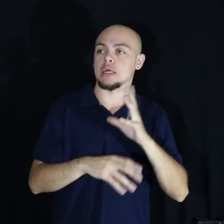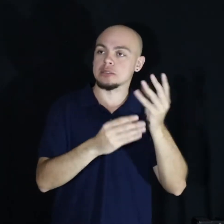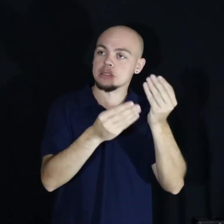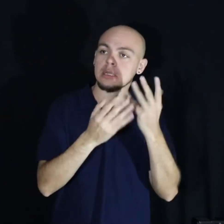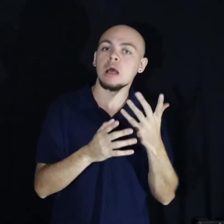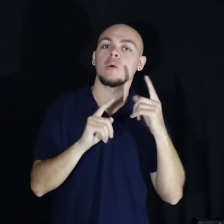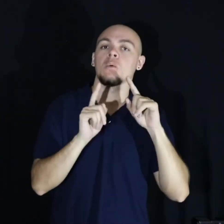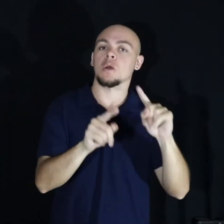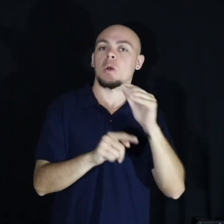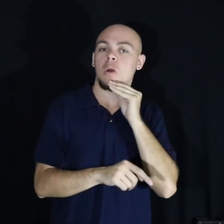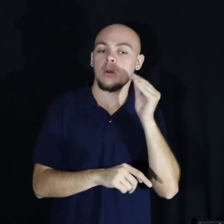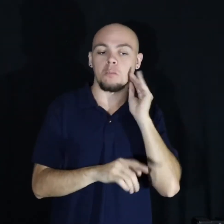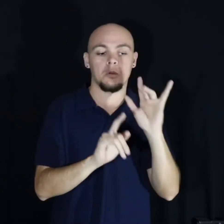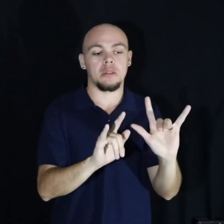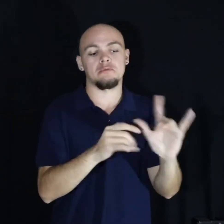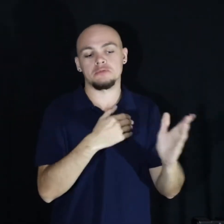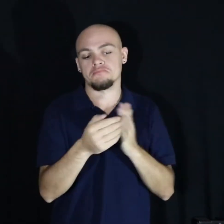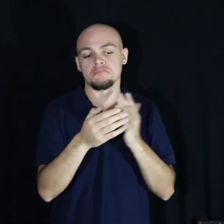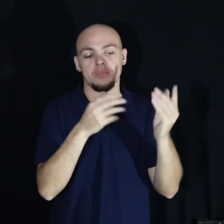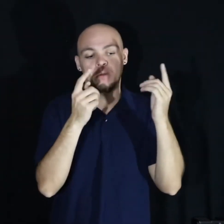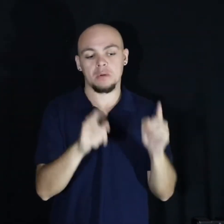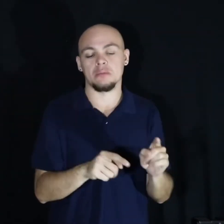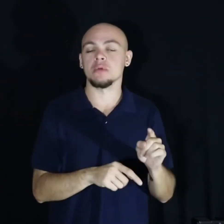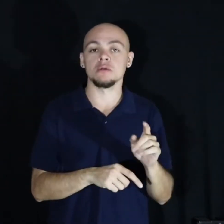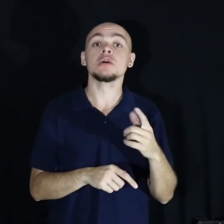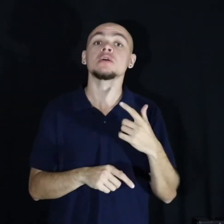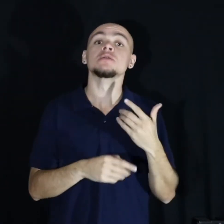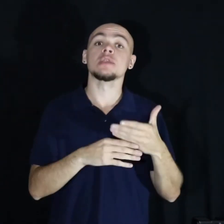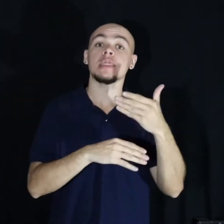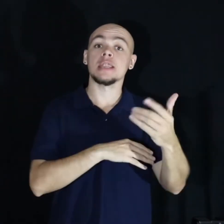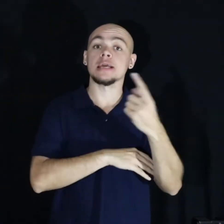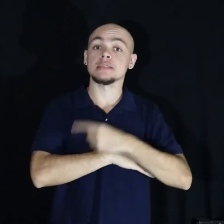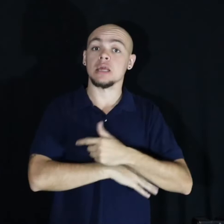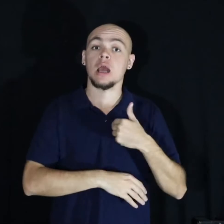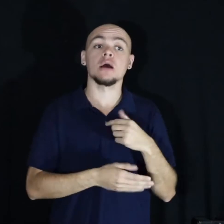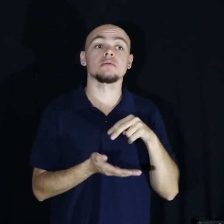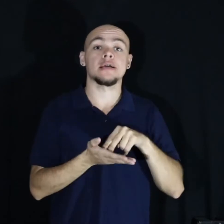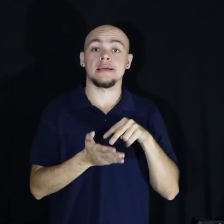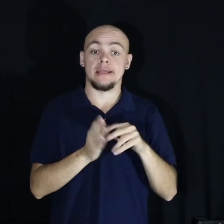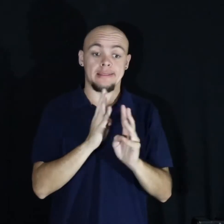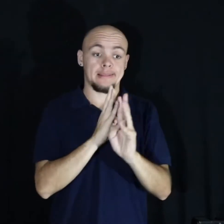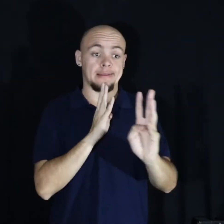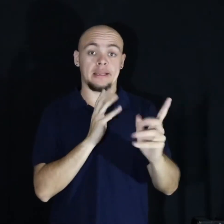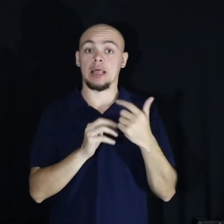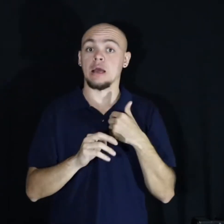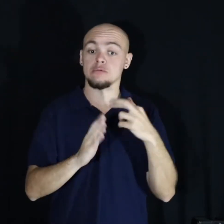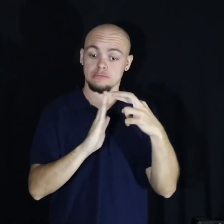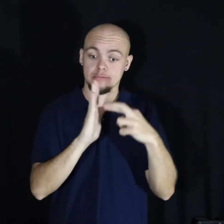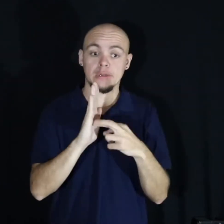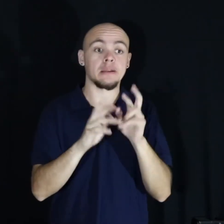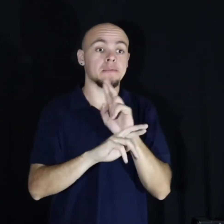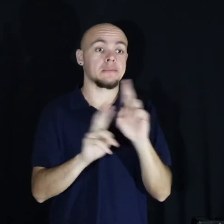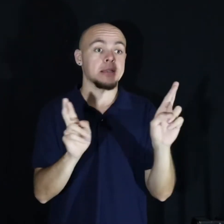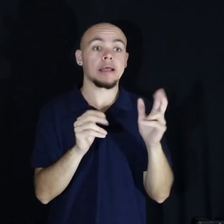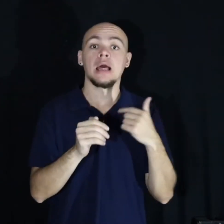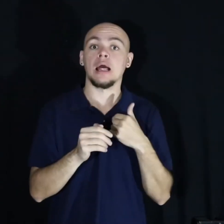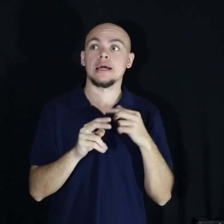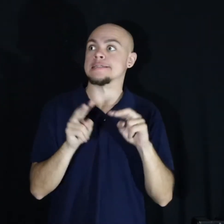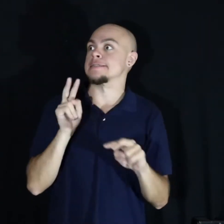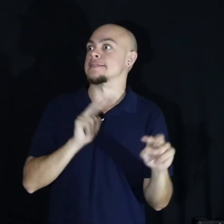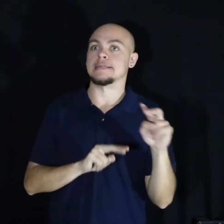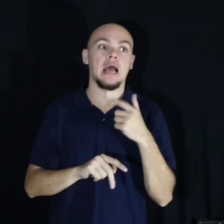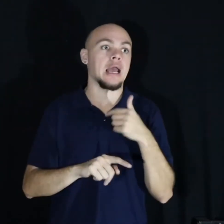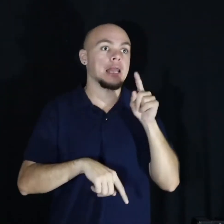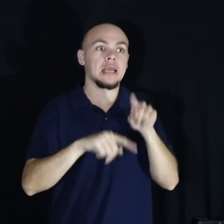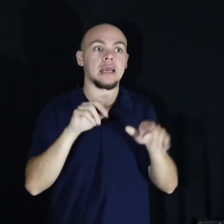take you home. We love you no matter what.'" And she said, so I went the next day and I was standing in line getting ready for registration, and I looked around and I just knew I couldn't do it. I